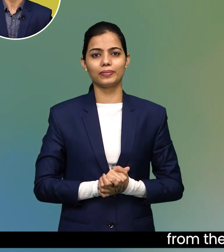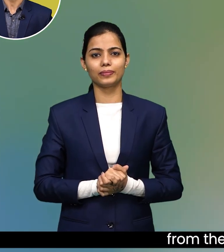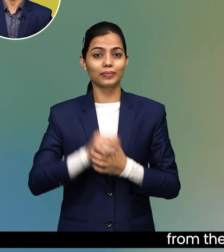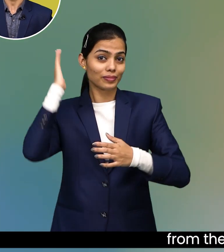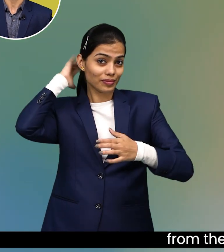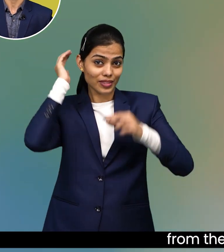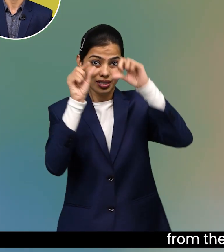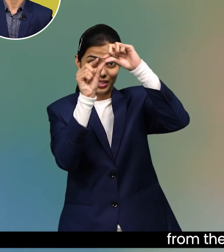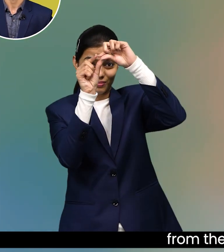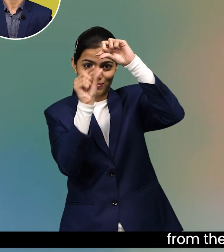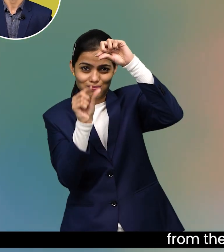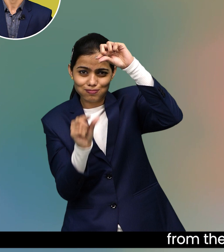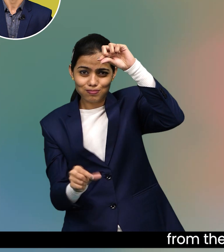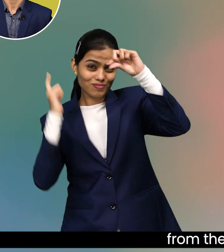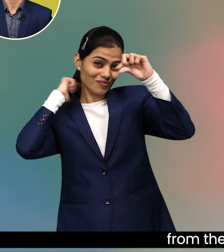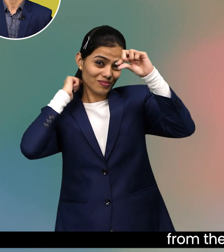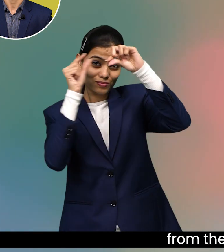from the spinal cord